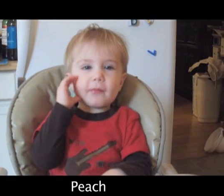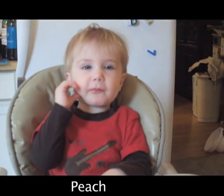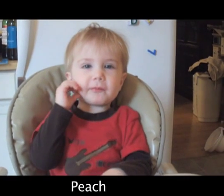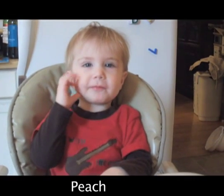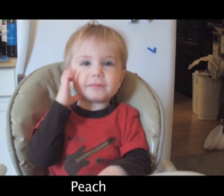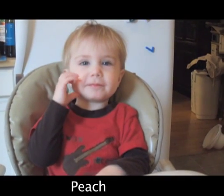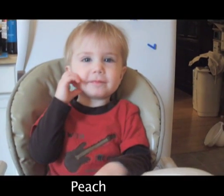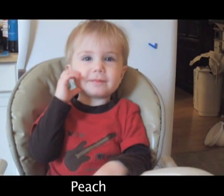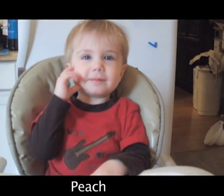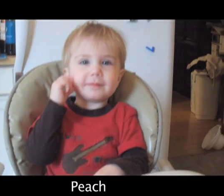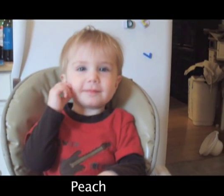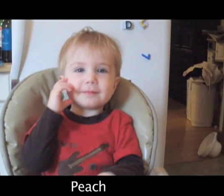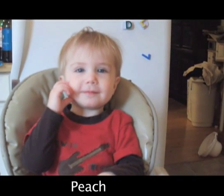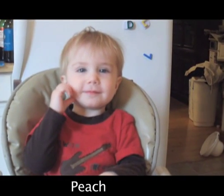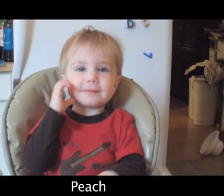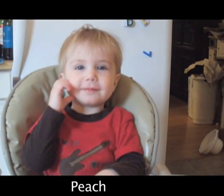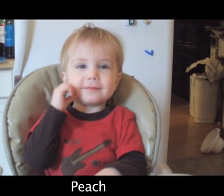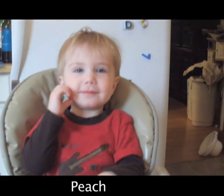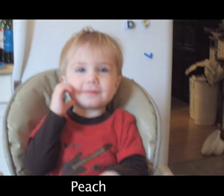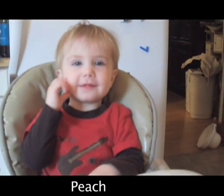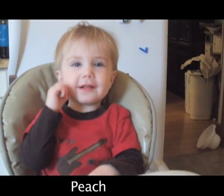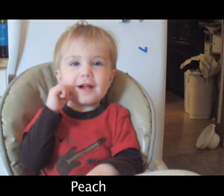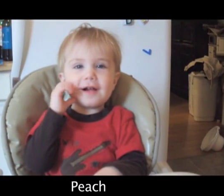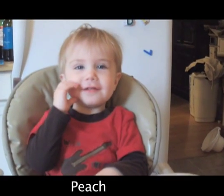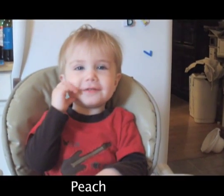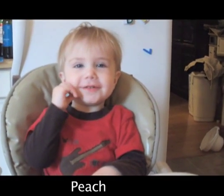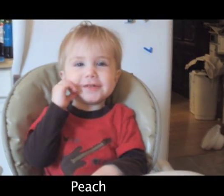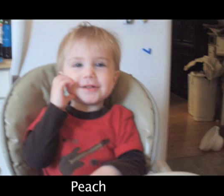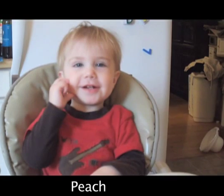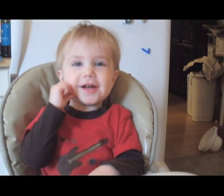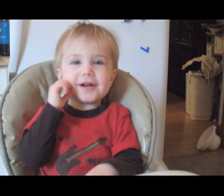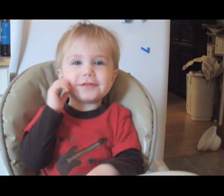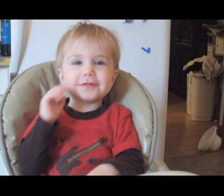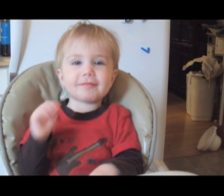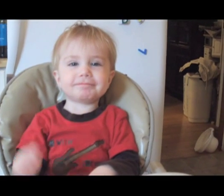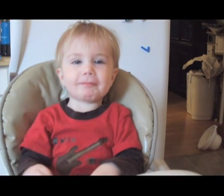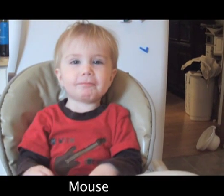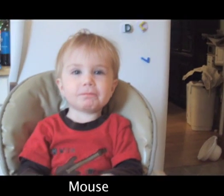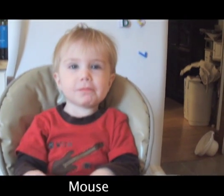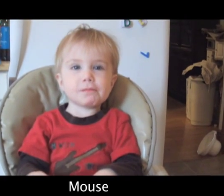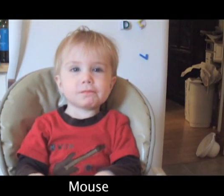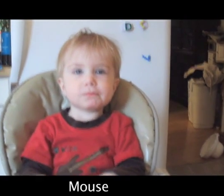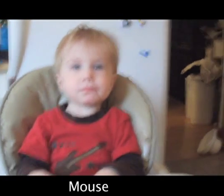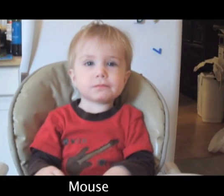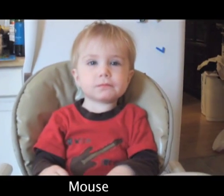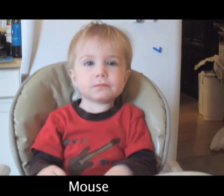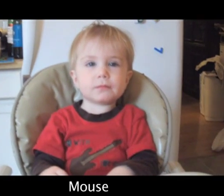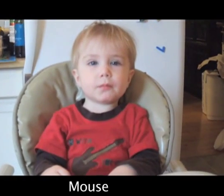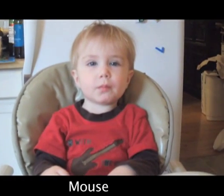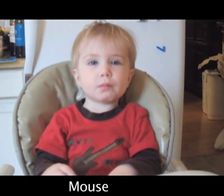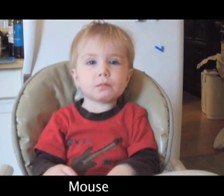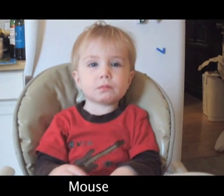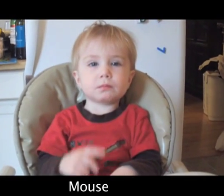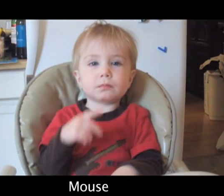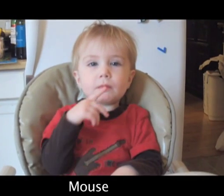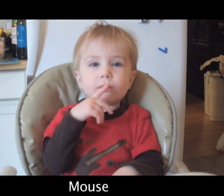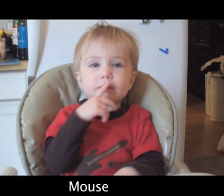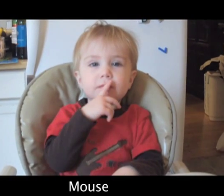peach good job and do you remember the sign mouth no